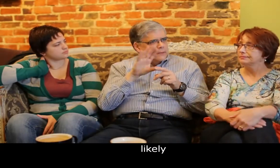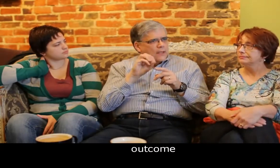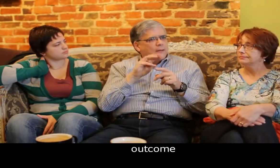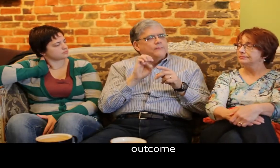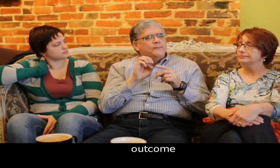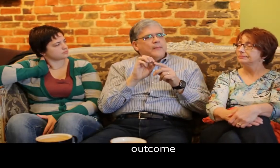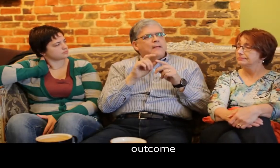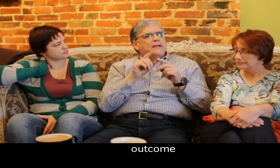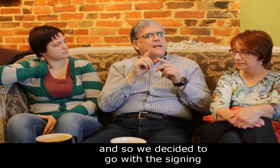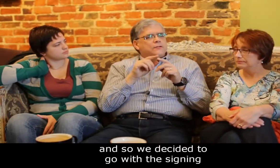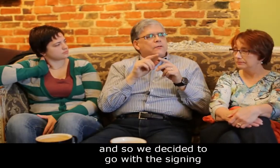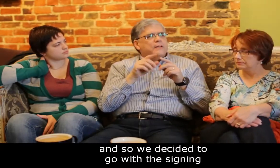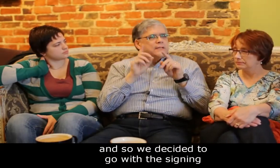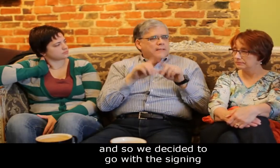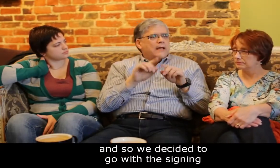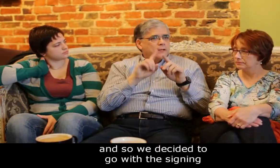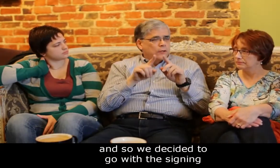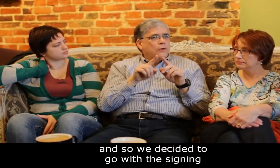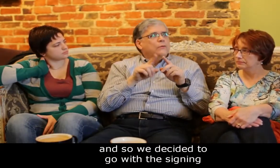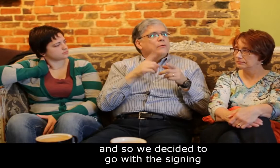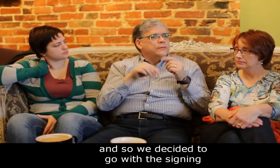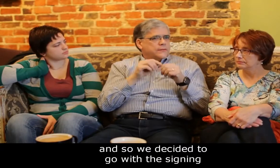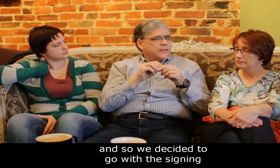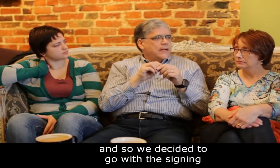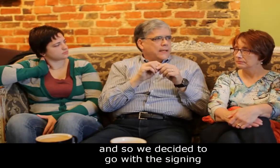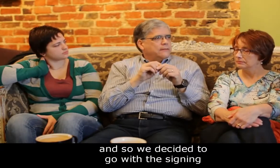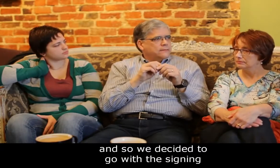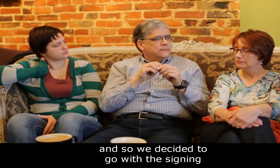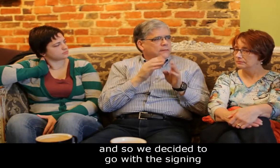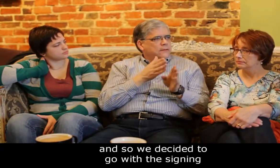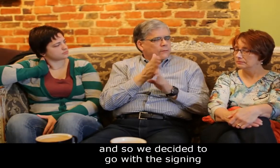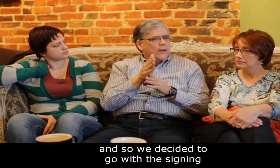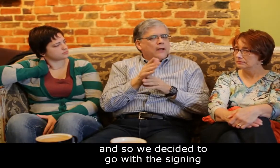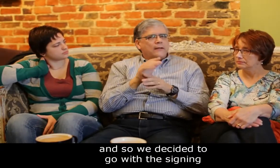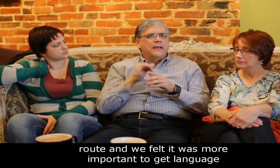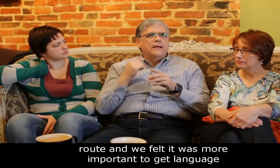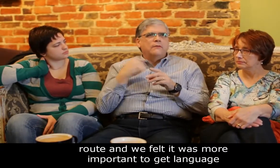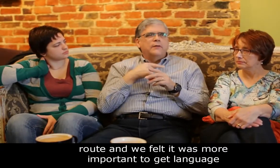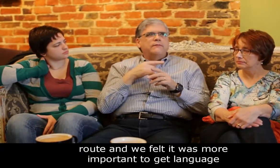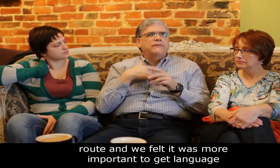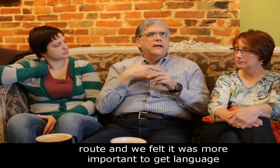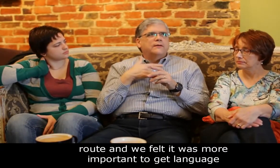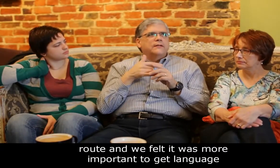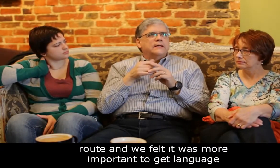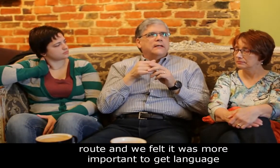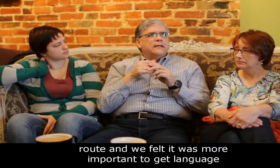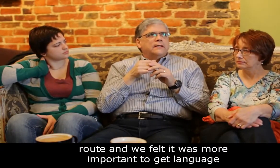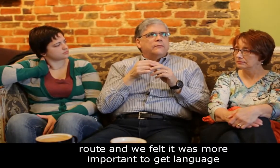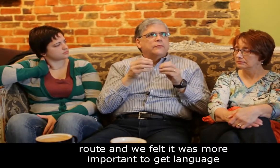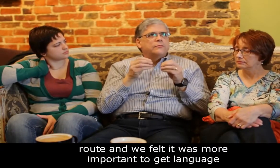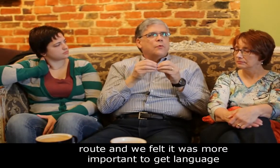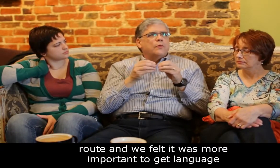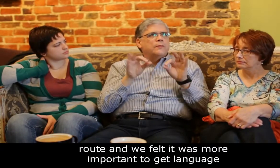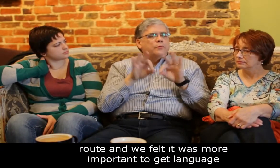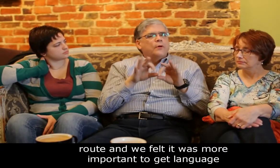outcome, and so we decided to go the signing route, and we felt it was more important to